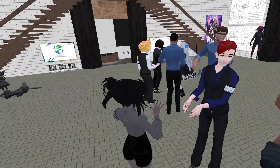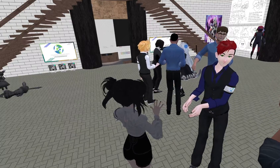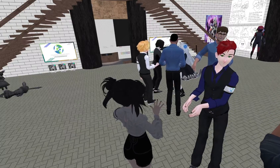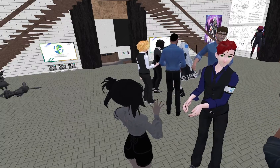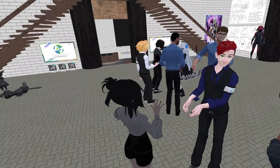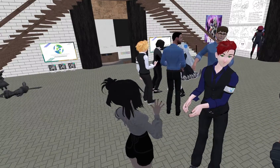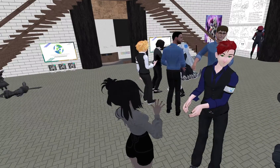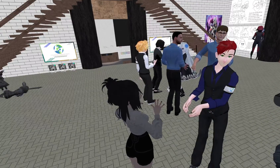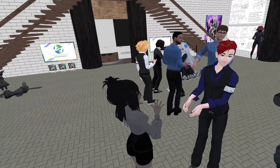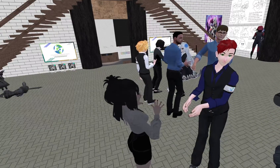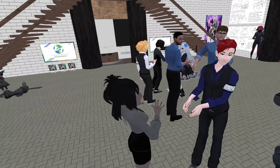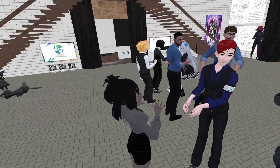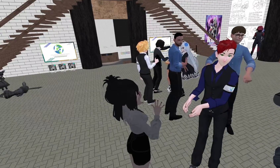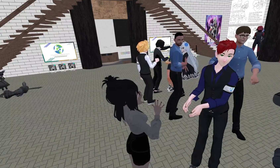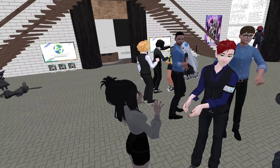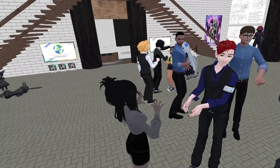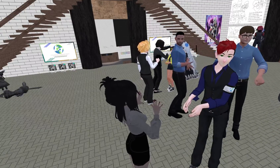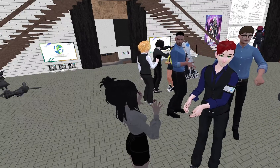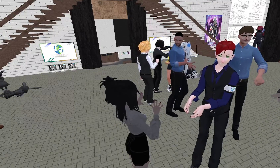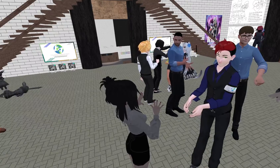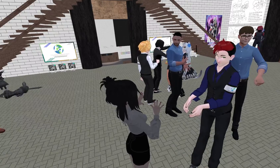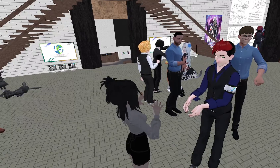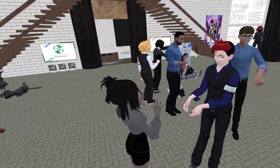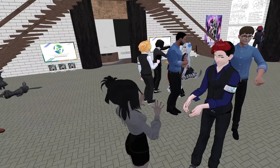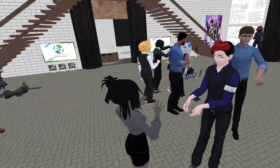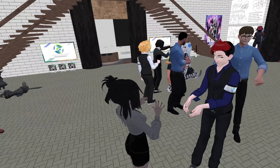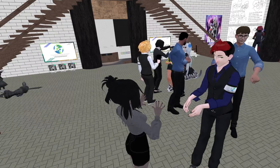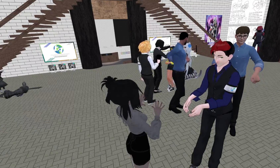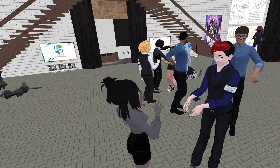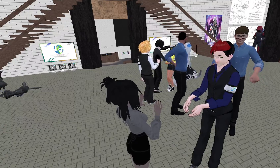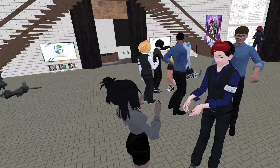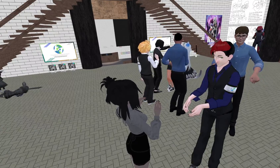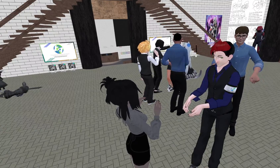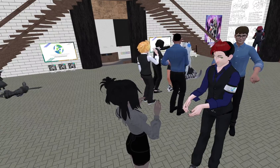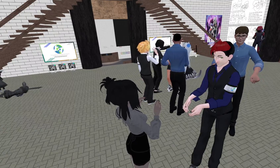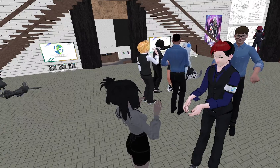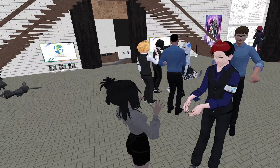other. I got hand tracking to work in VR chat.